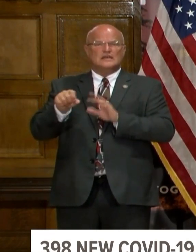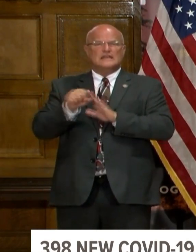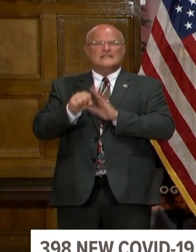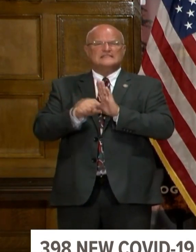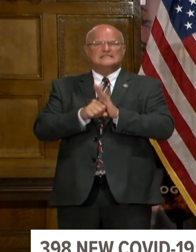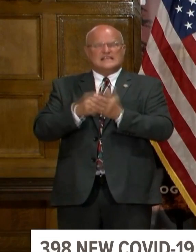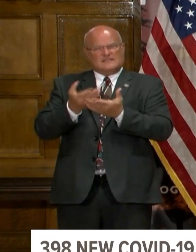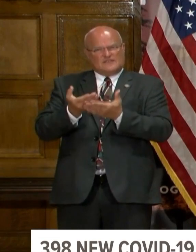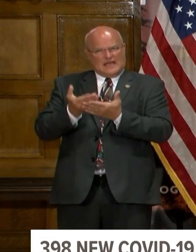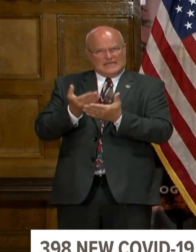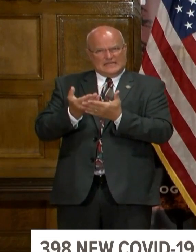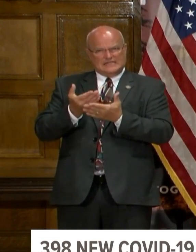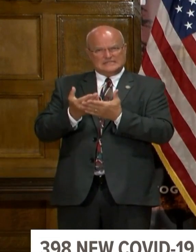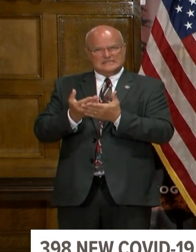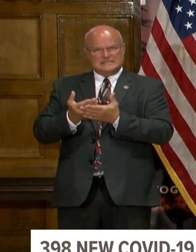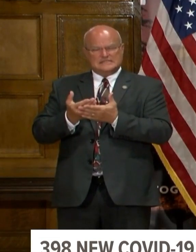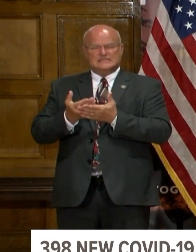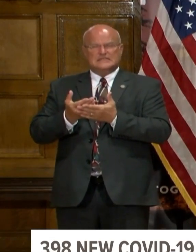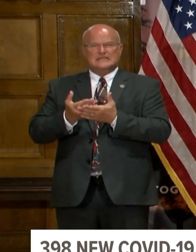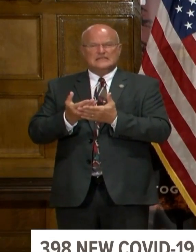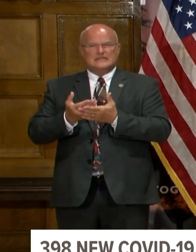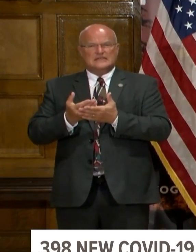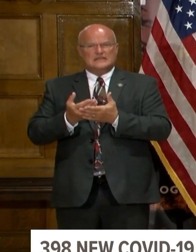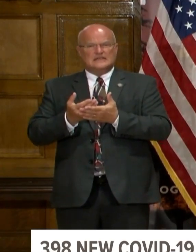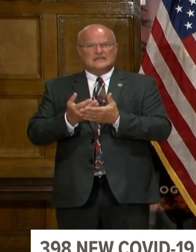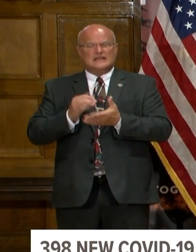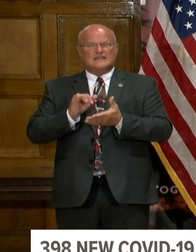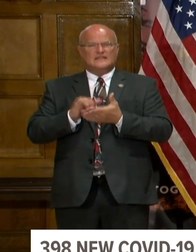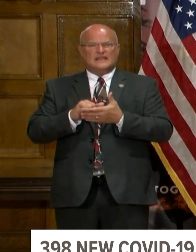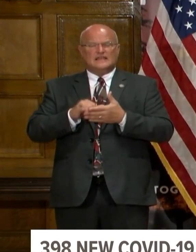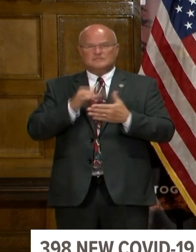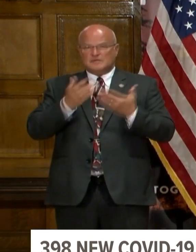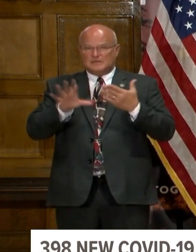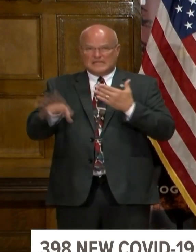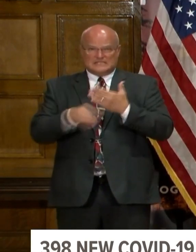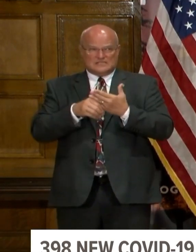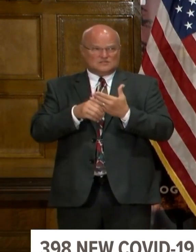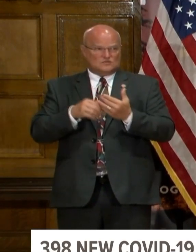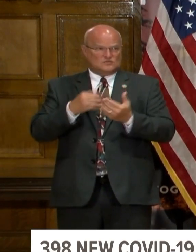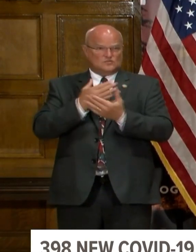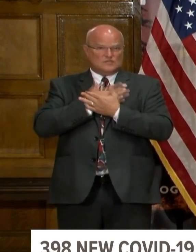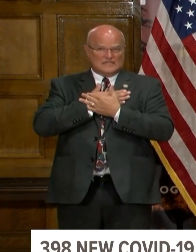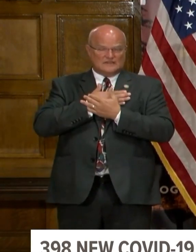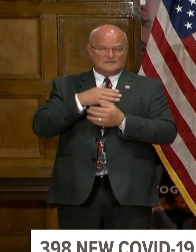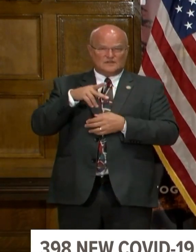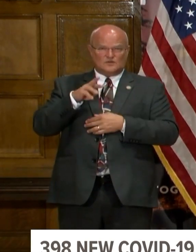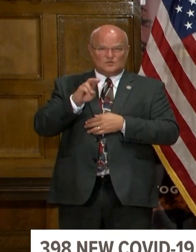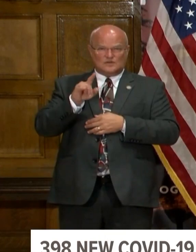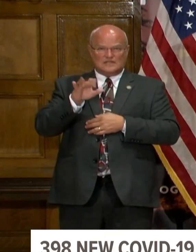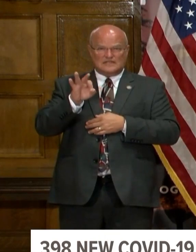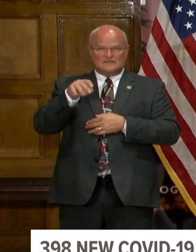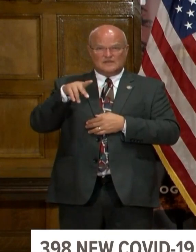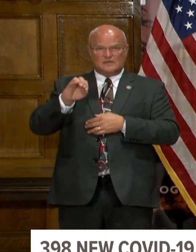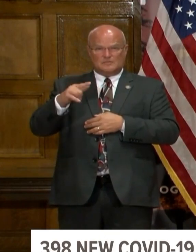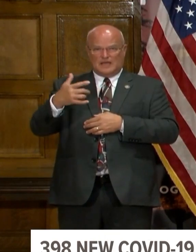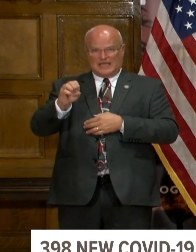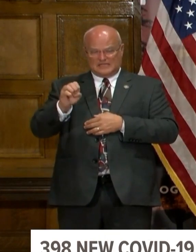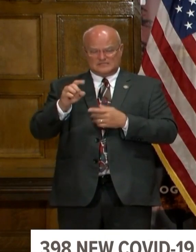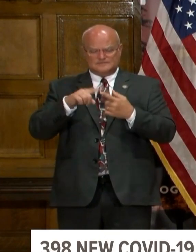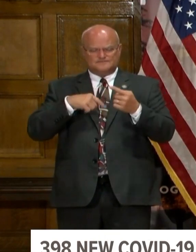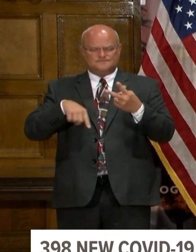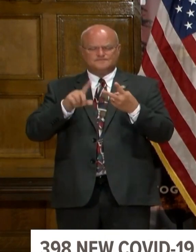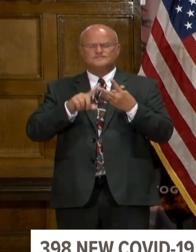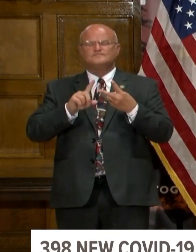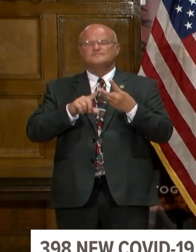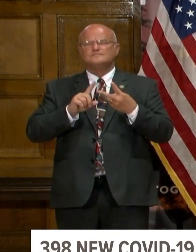state's finances. Is this going to put any kind of strain if there isn't any kind of additional relief package? And the second thing I wanted to ask you